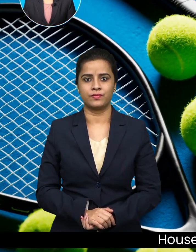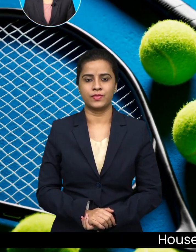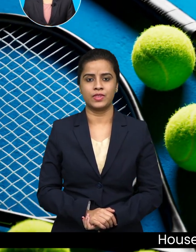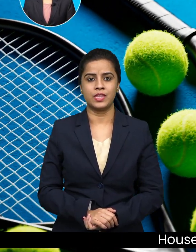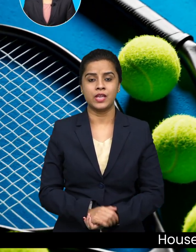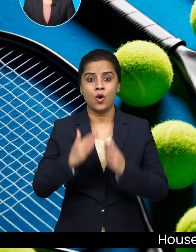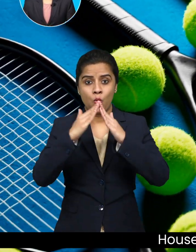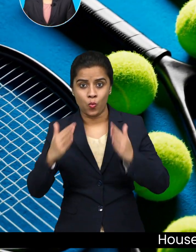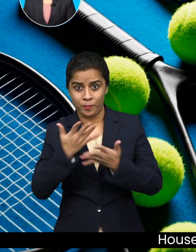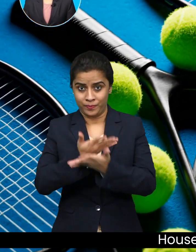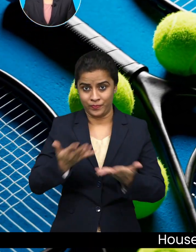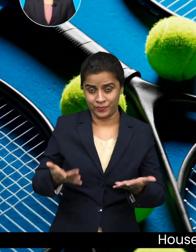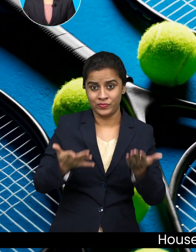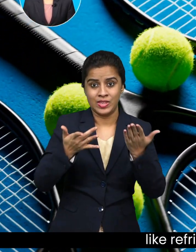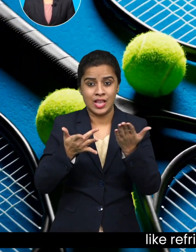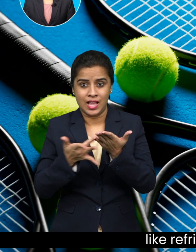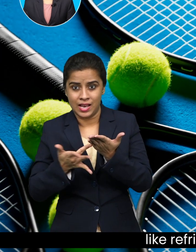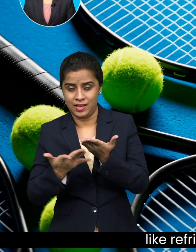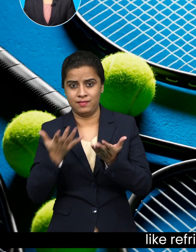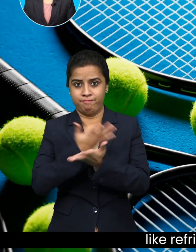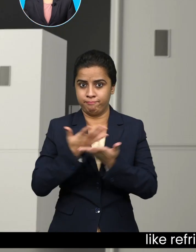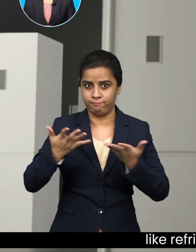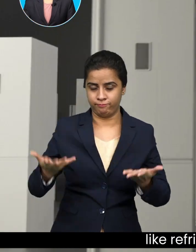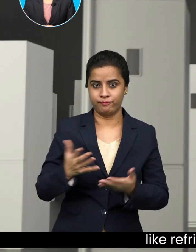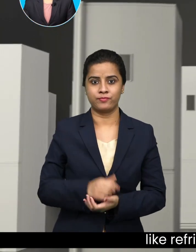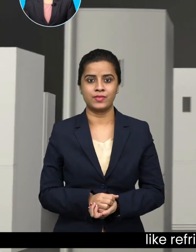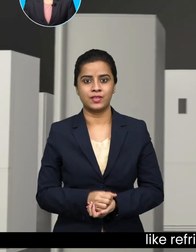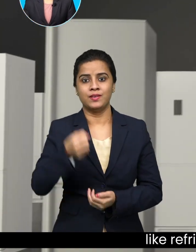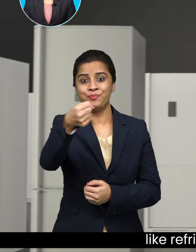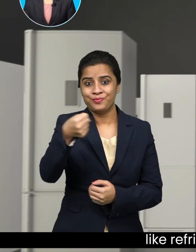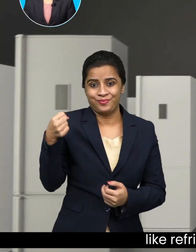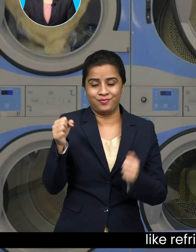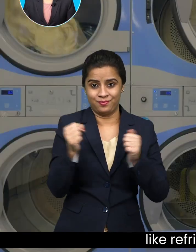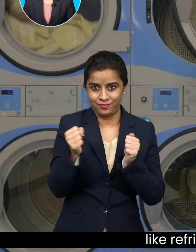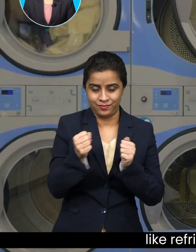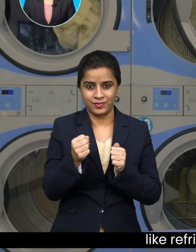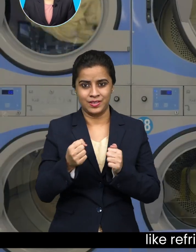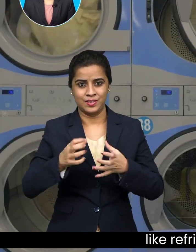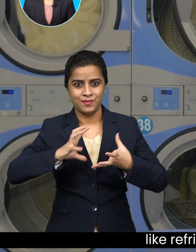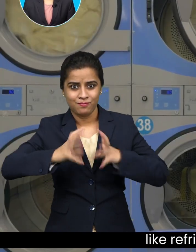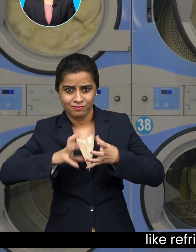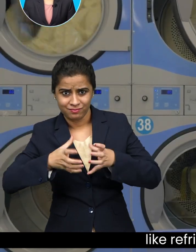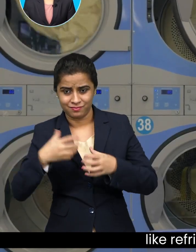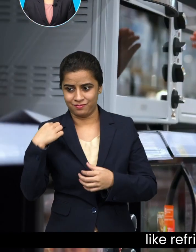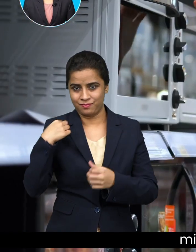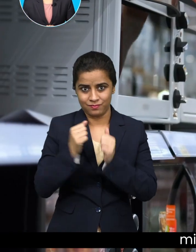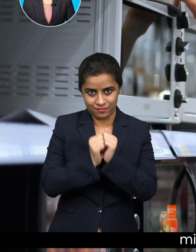Household electrical appliances like refrigerators, washing